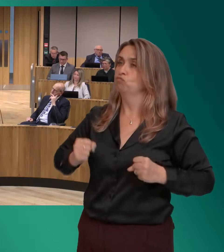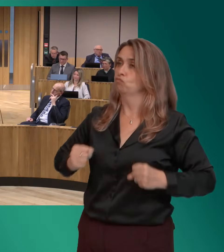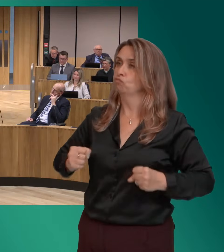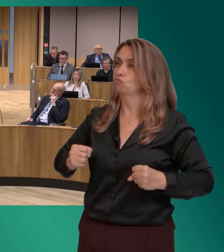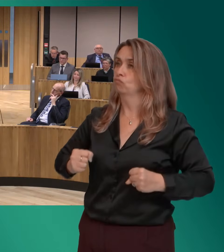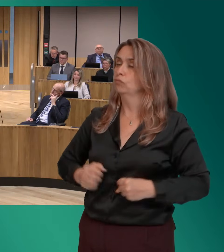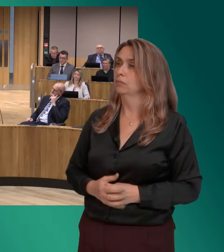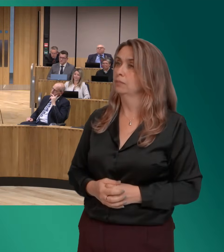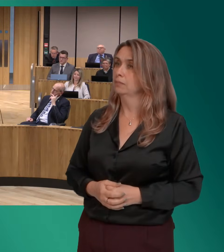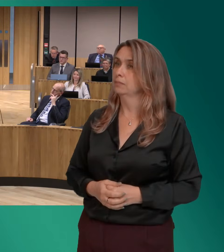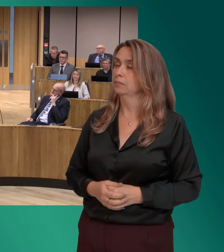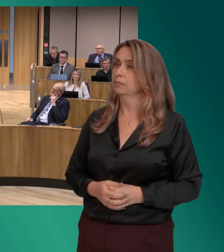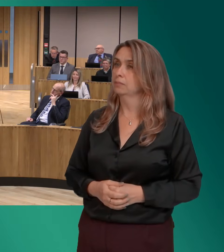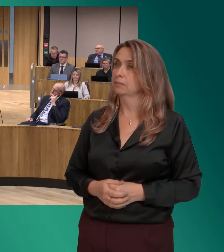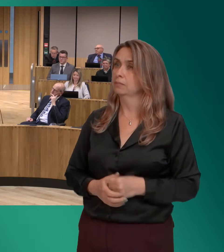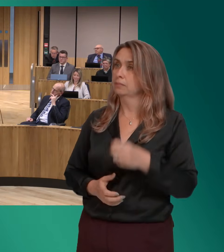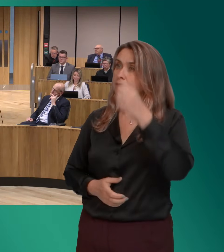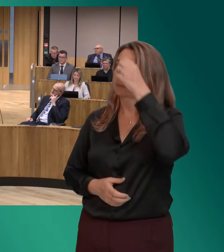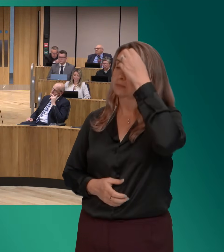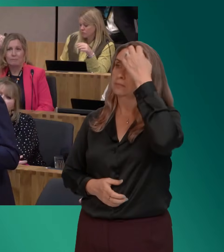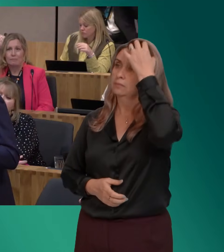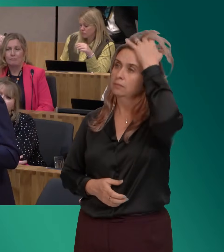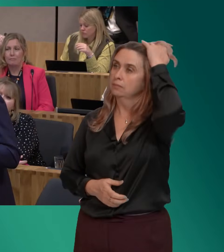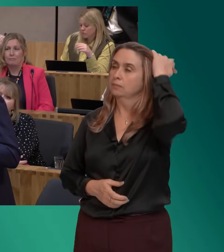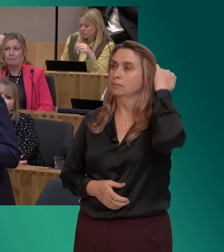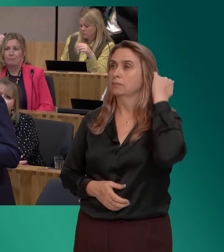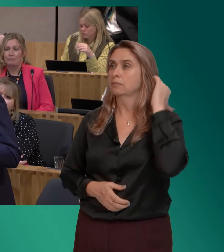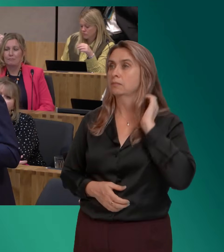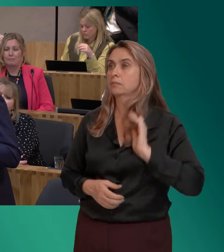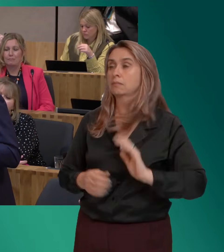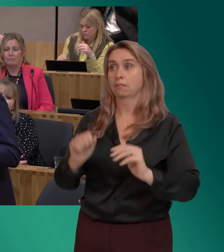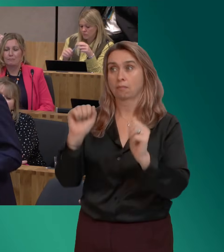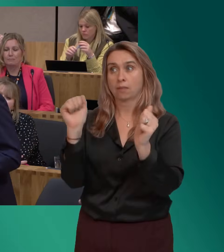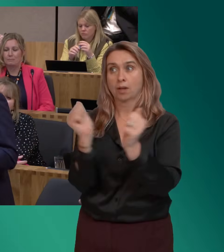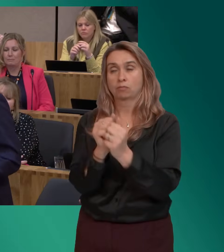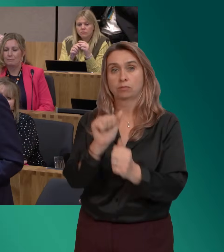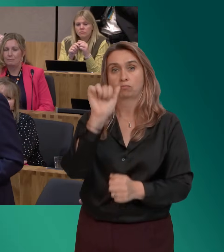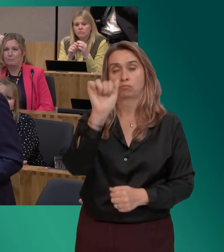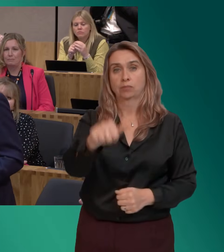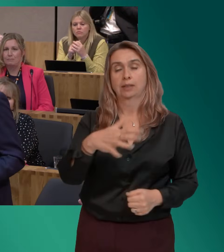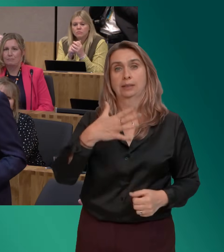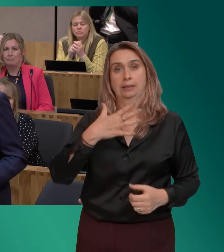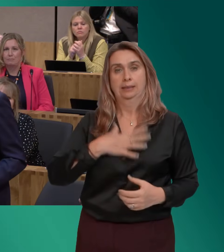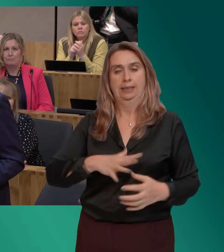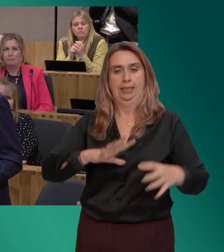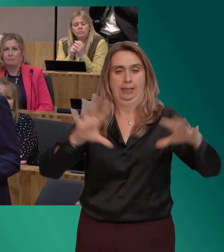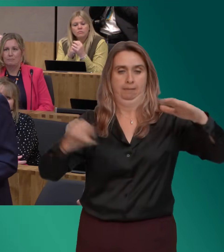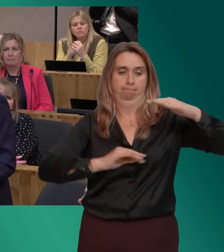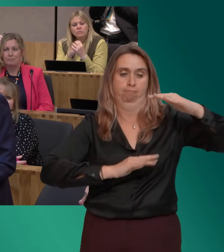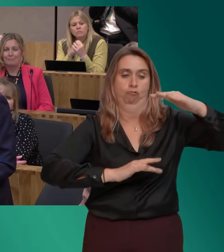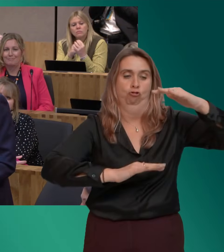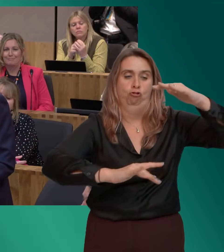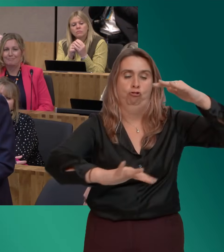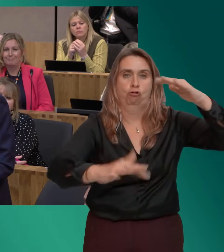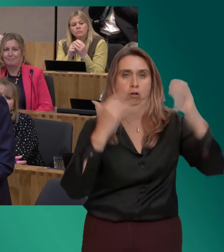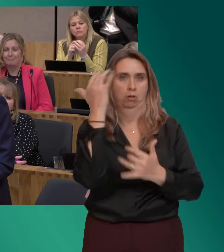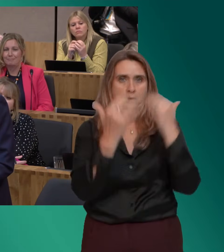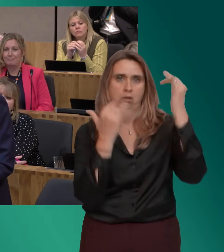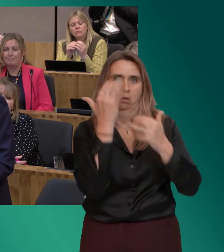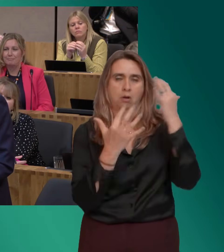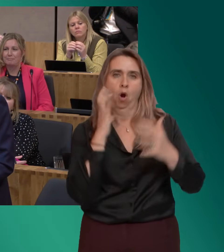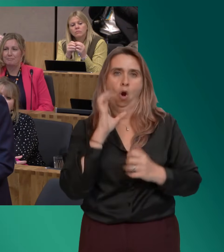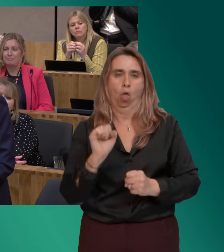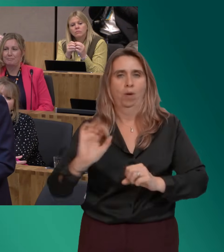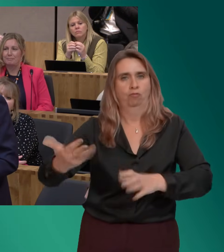I agree with the points made on the need to embed in everything that we do the rights of